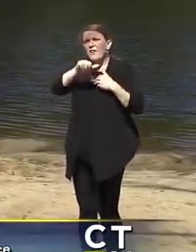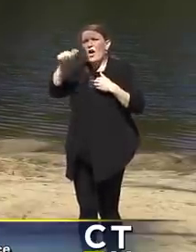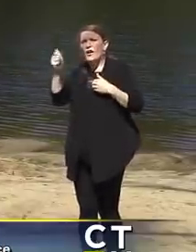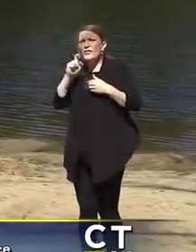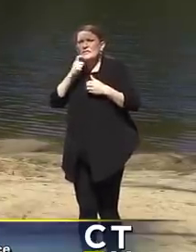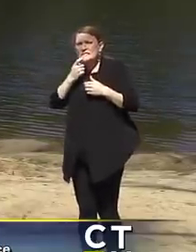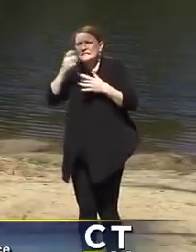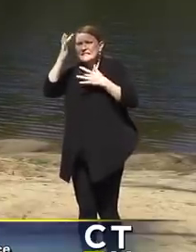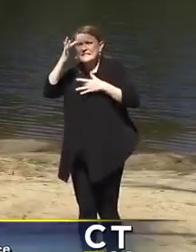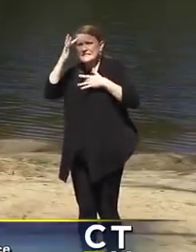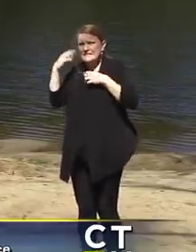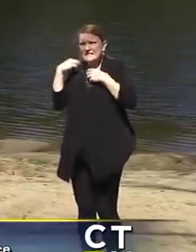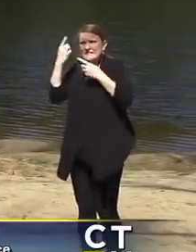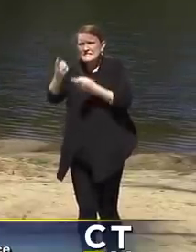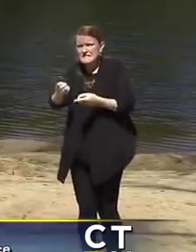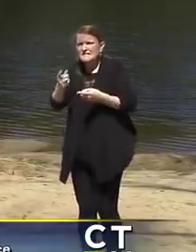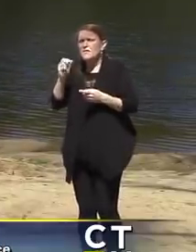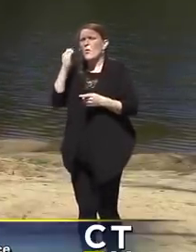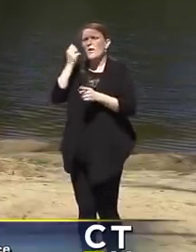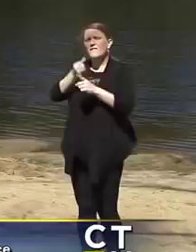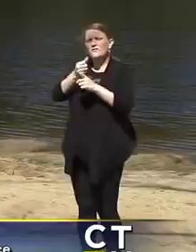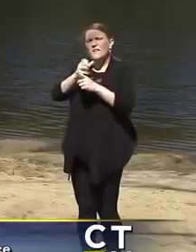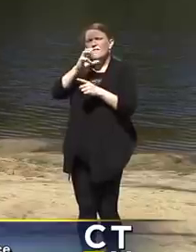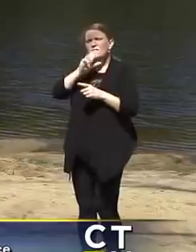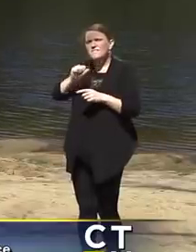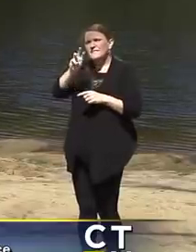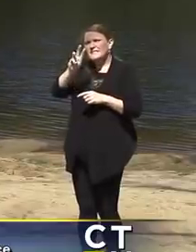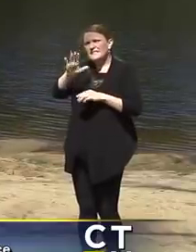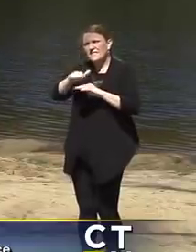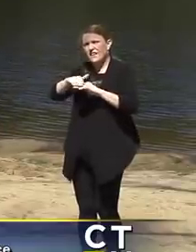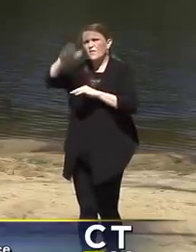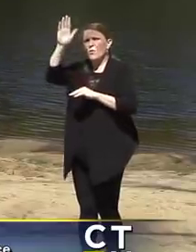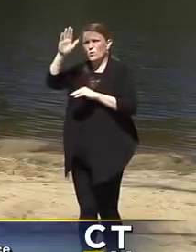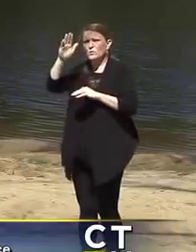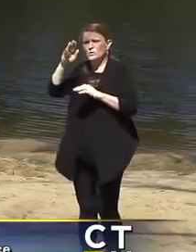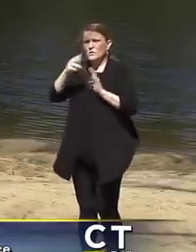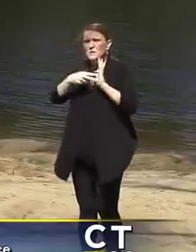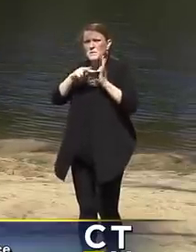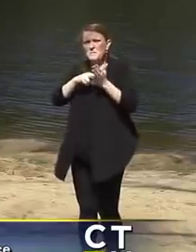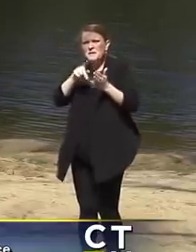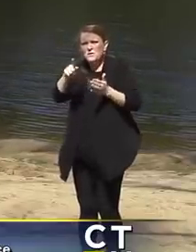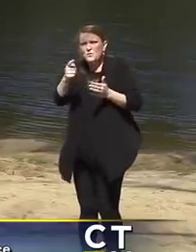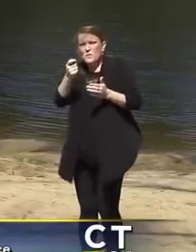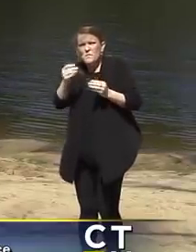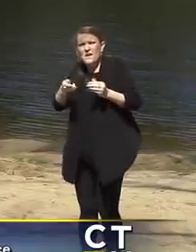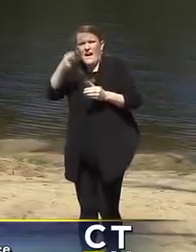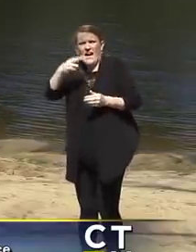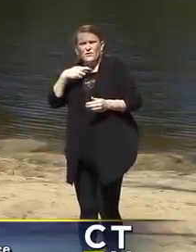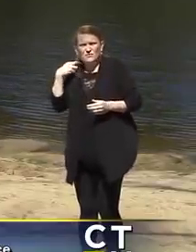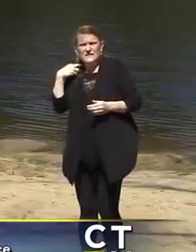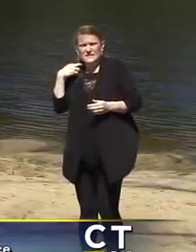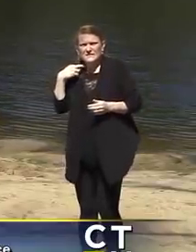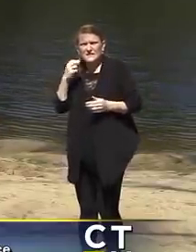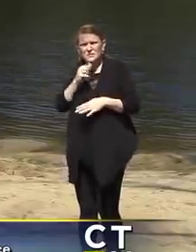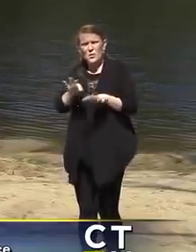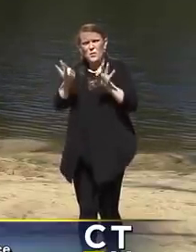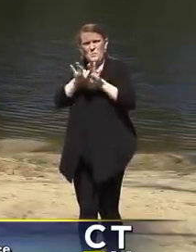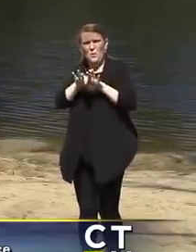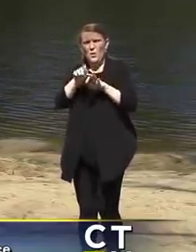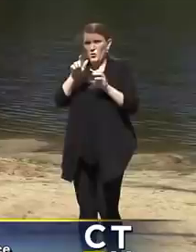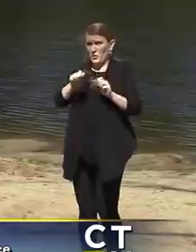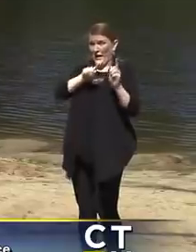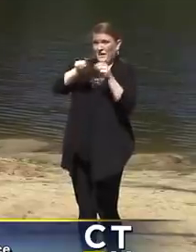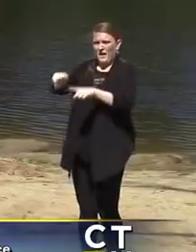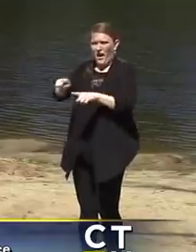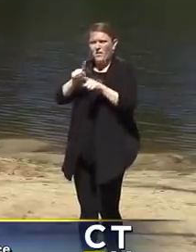of 65, there are risks associated with getting out and coming to locations like this. And so we want you to keep that in mind